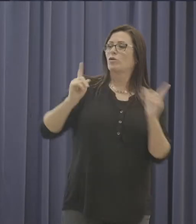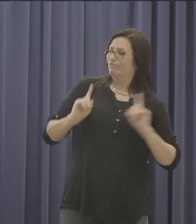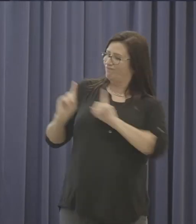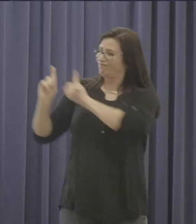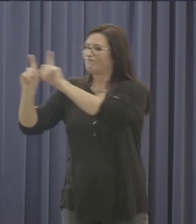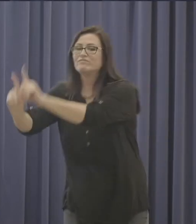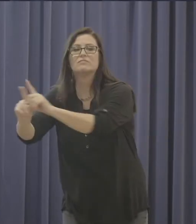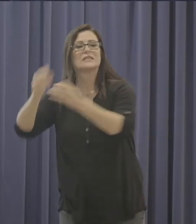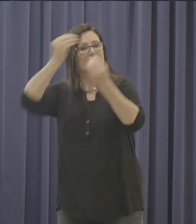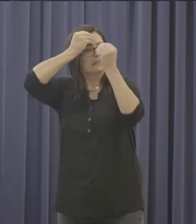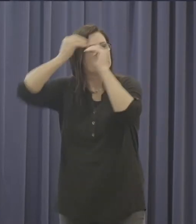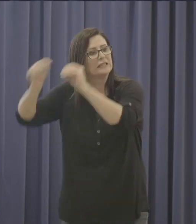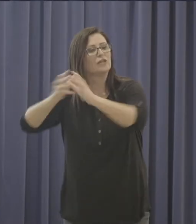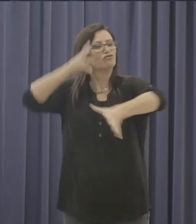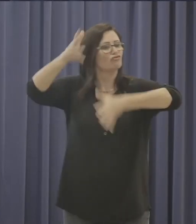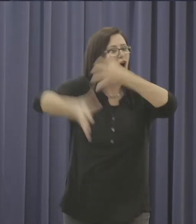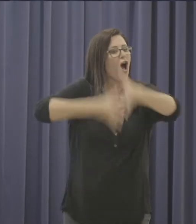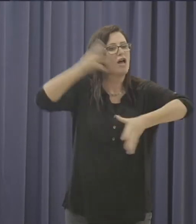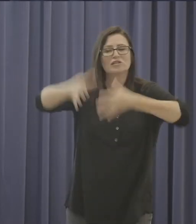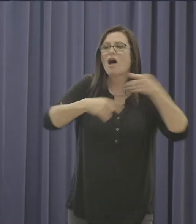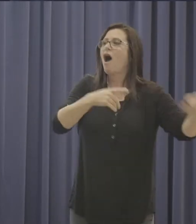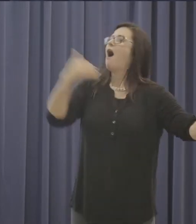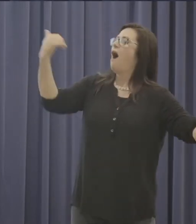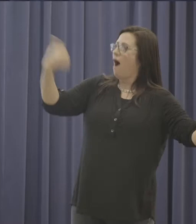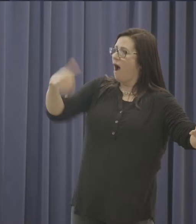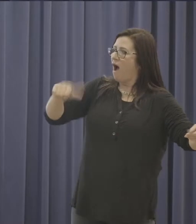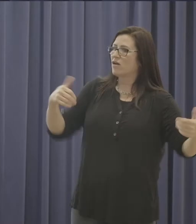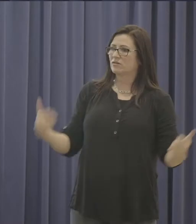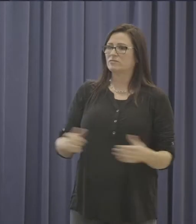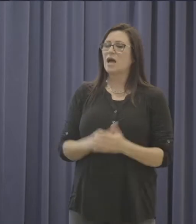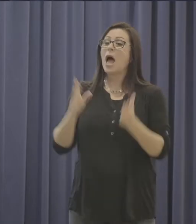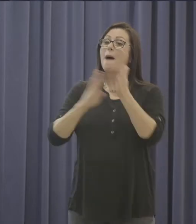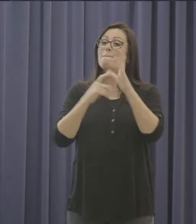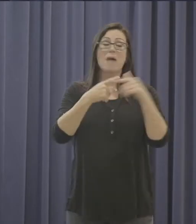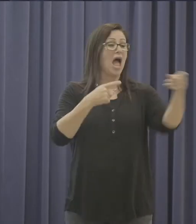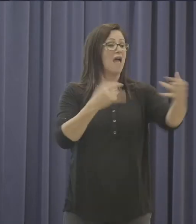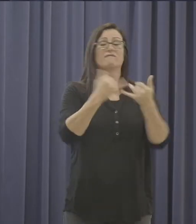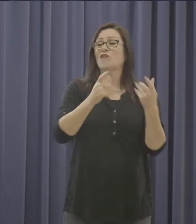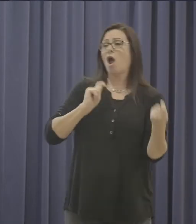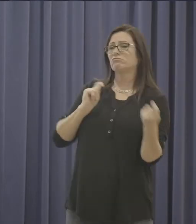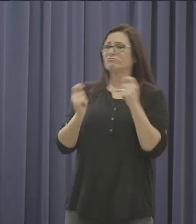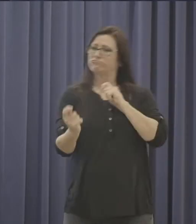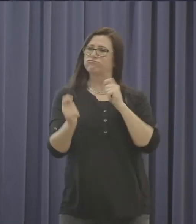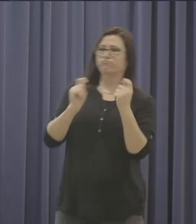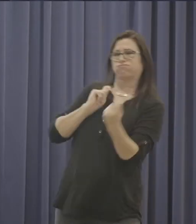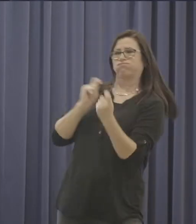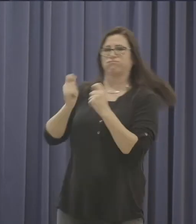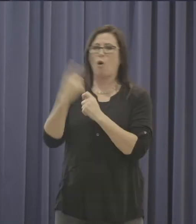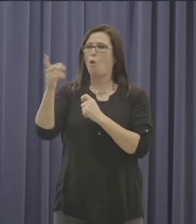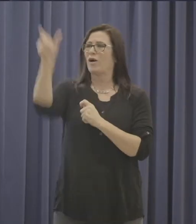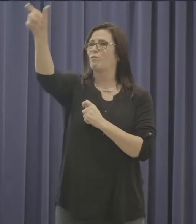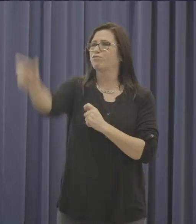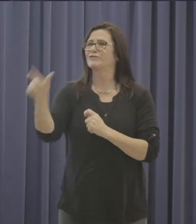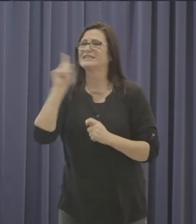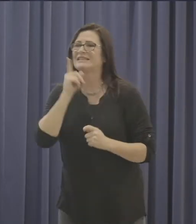which were relevant to his needs whilst he was there. Mac makes allowances for those who find it difficult to communicate with